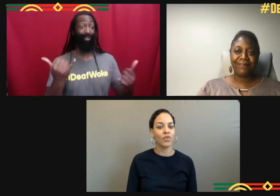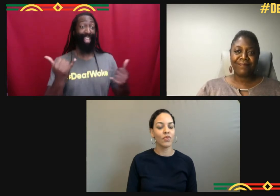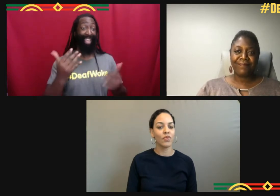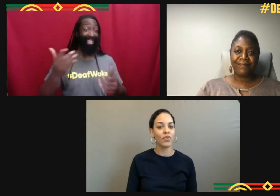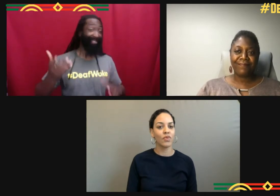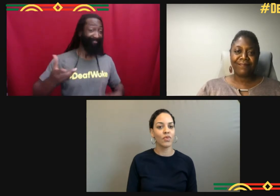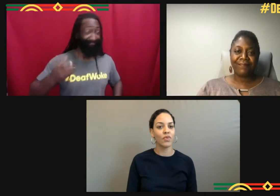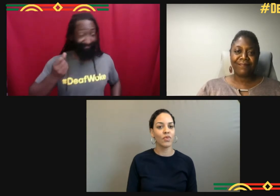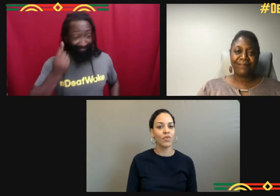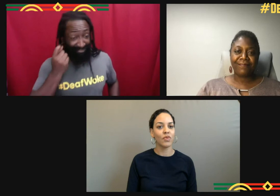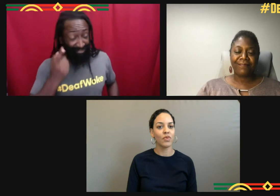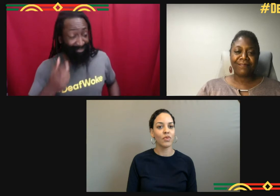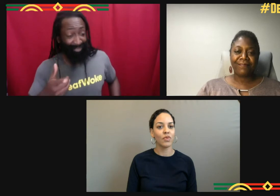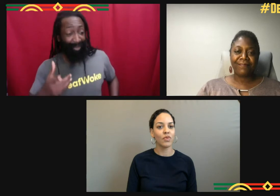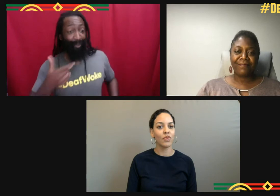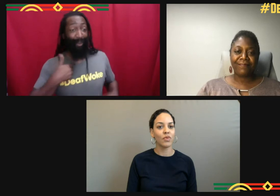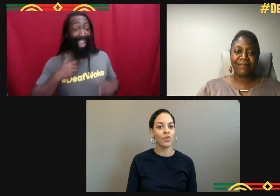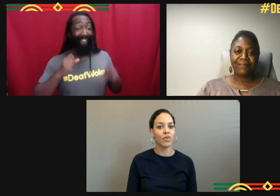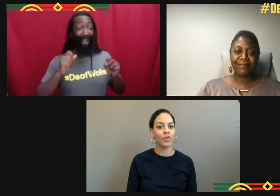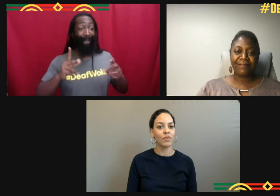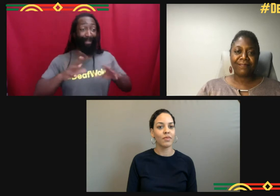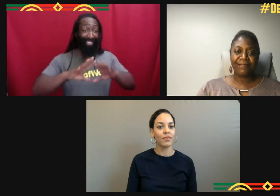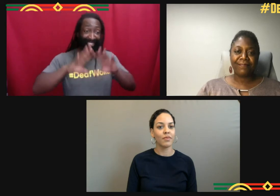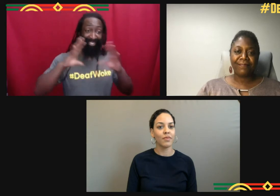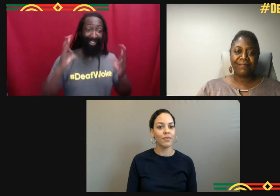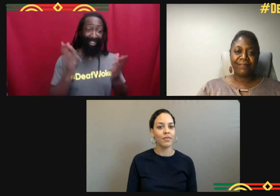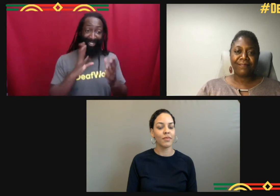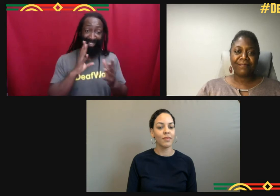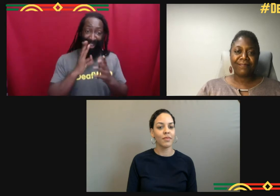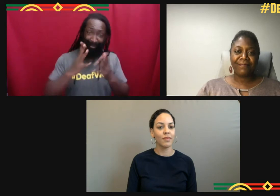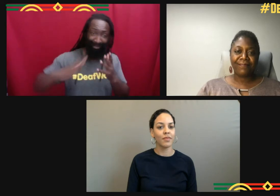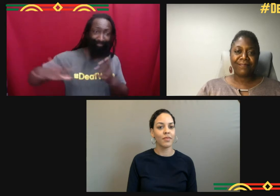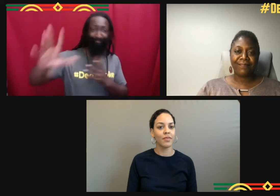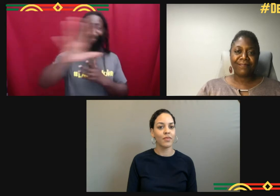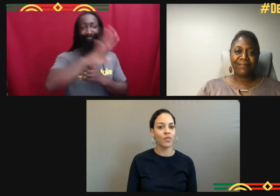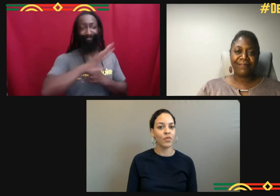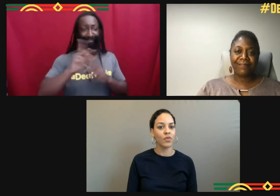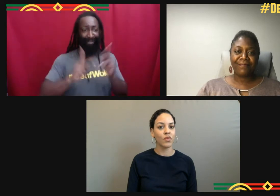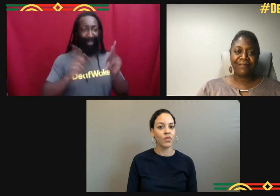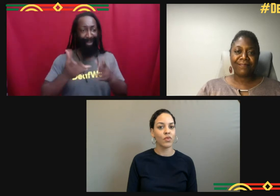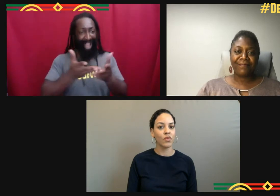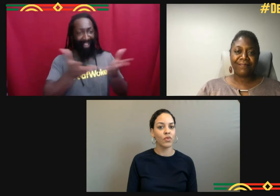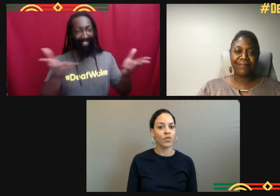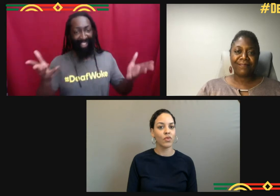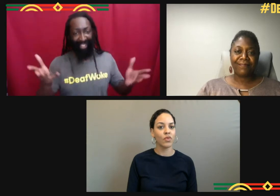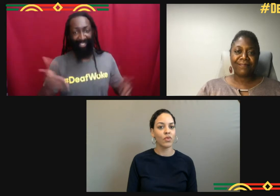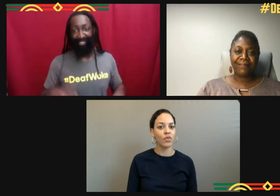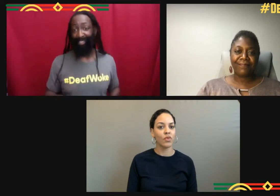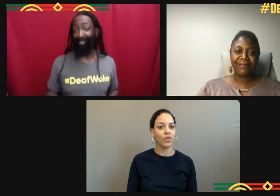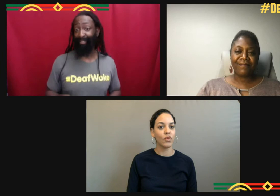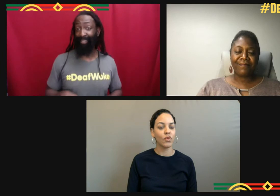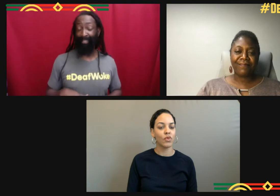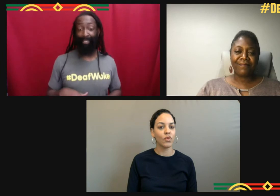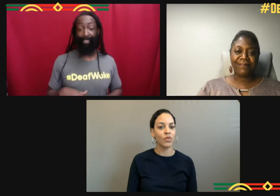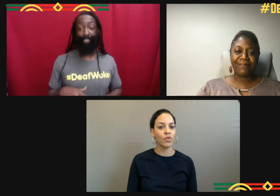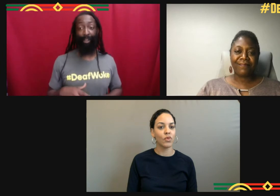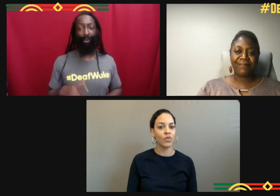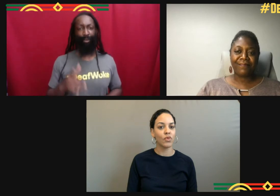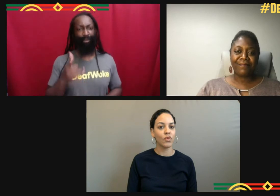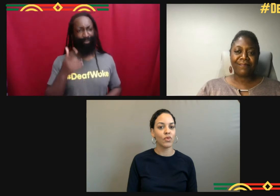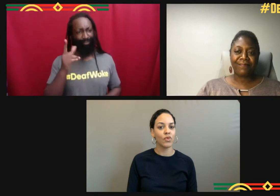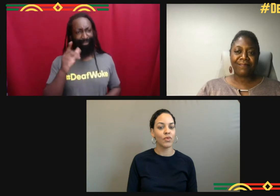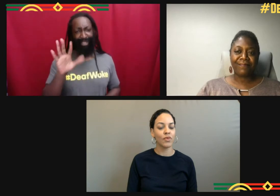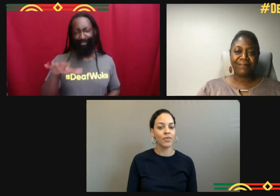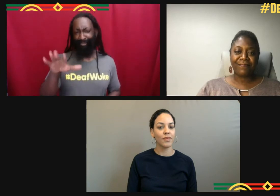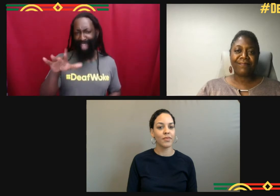And you know, your teaching has always been and will always be with me forever. So we get the opportunity to speak to the